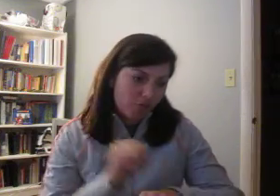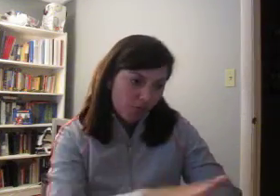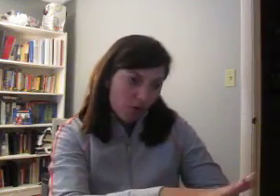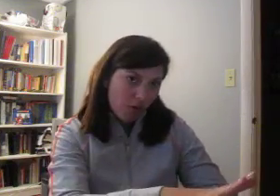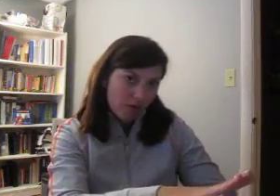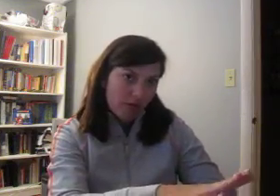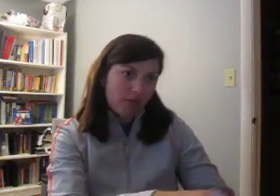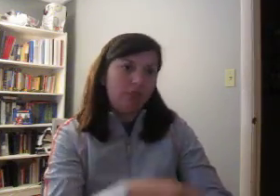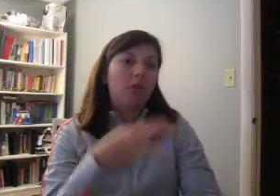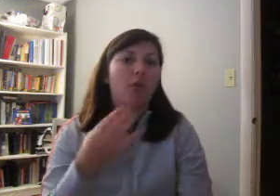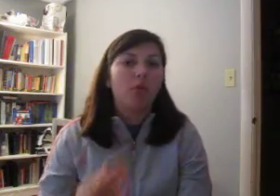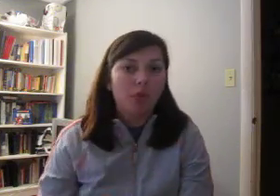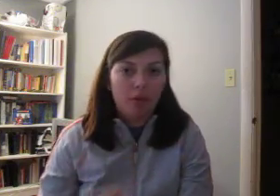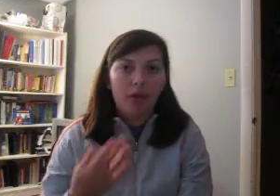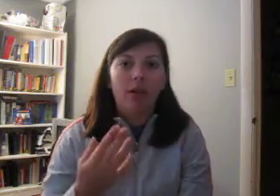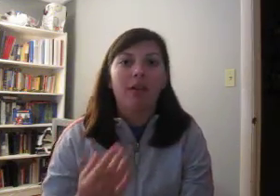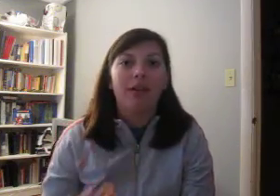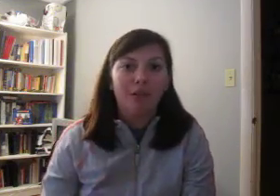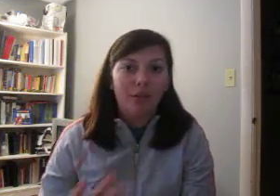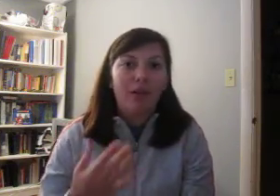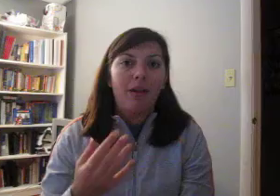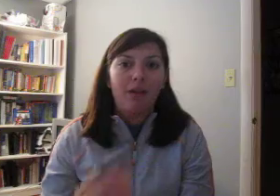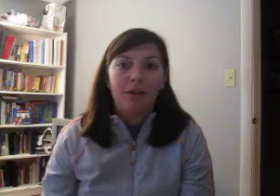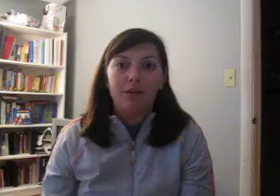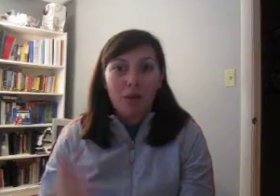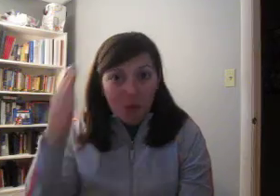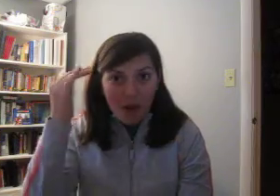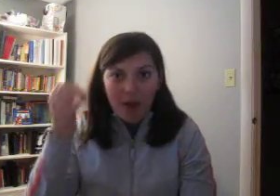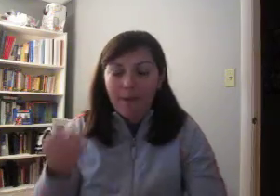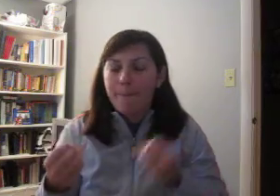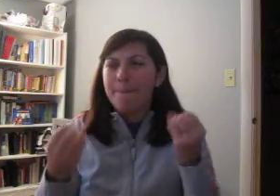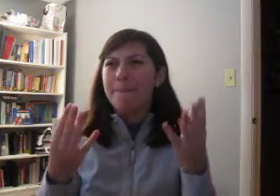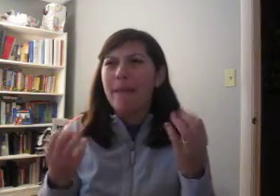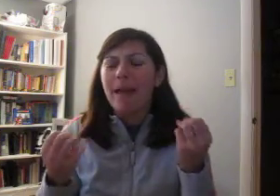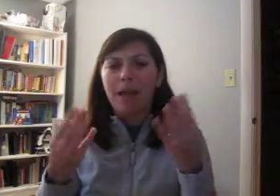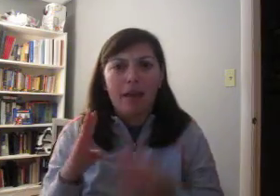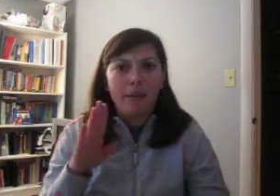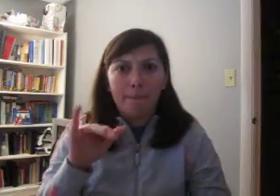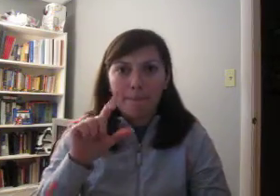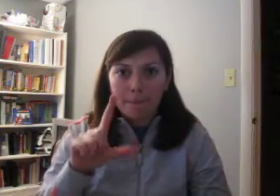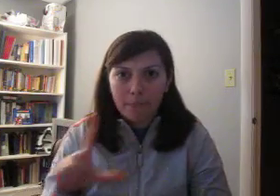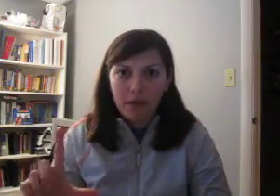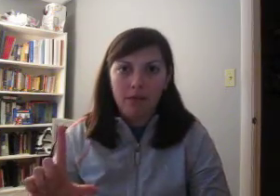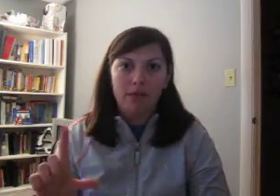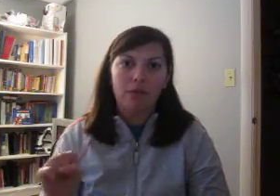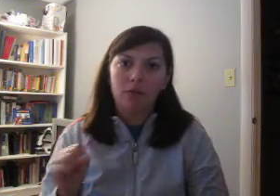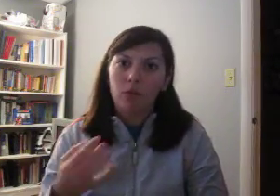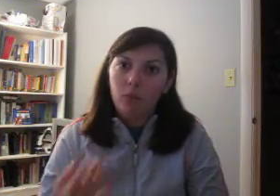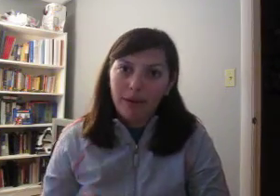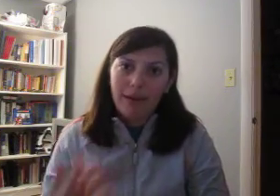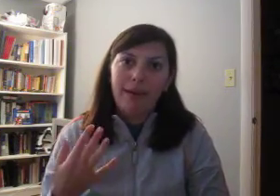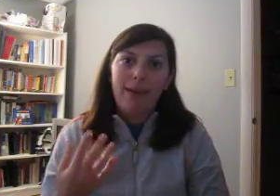time because there's a ton of other bills waiting to be passed. But when they finally have time to read over my